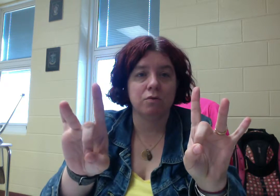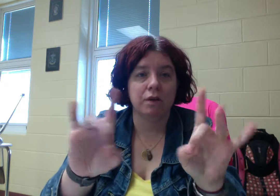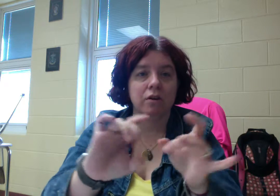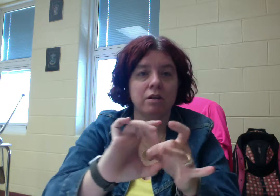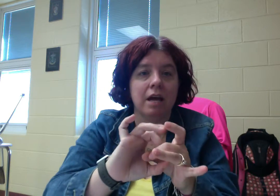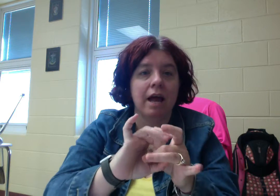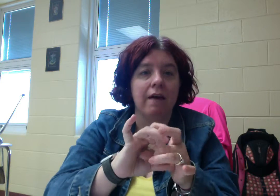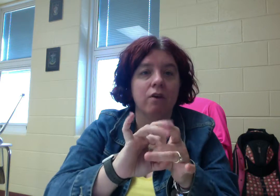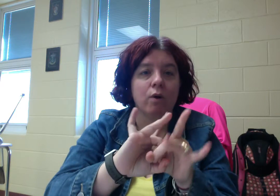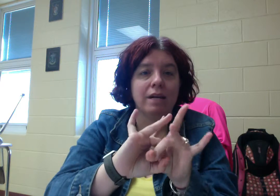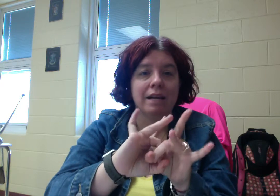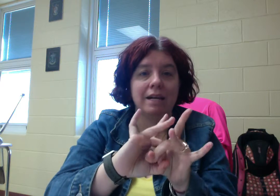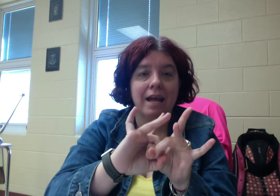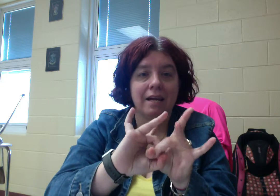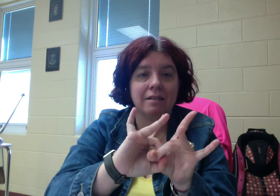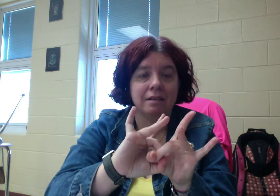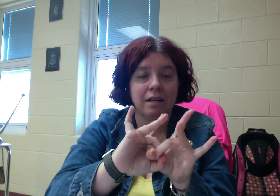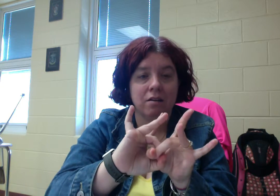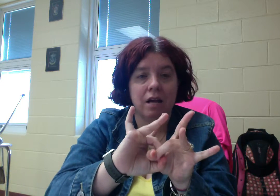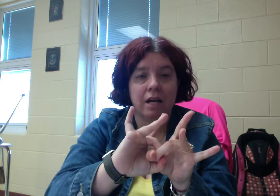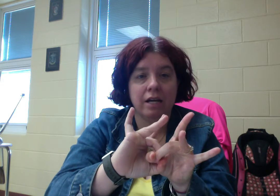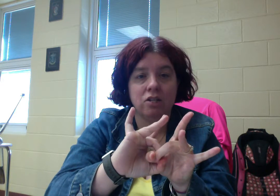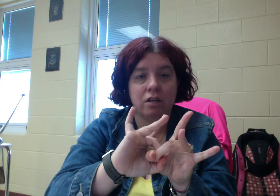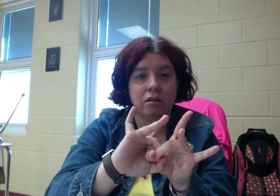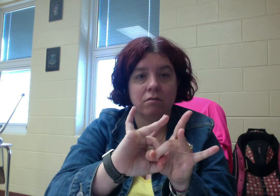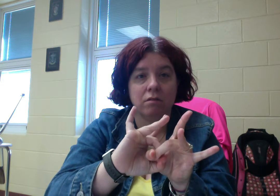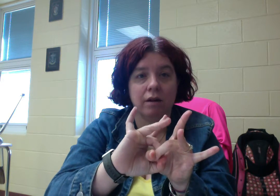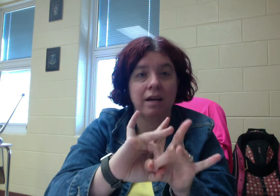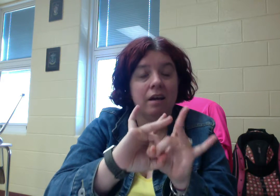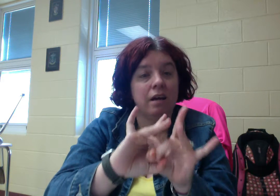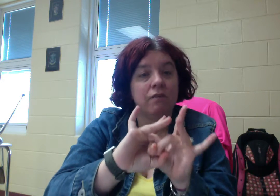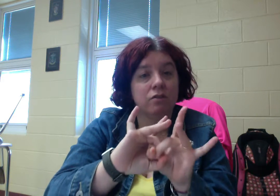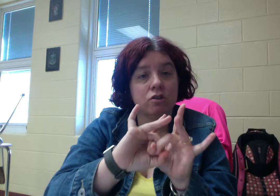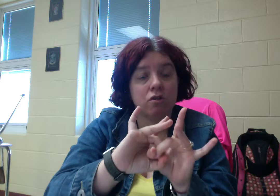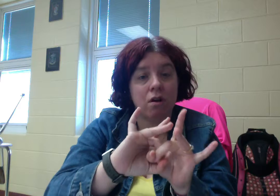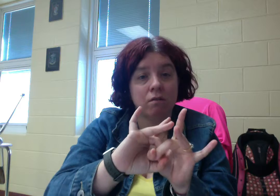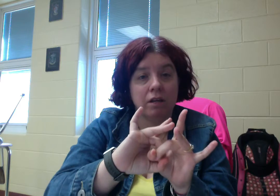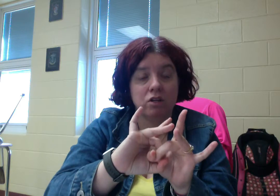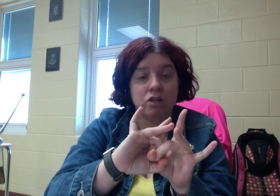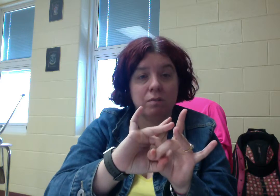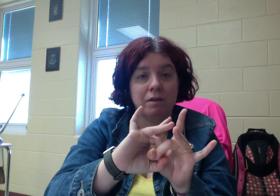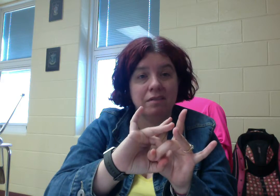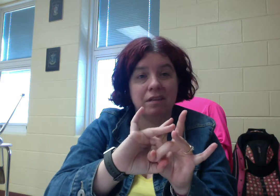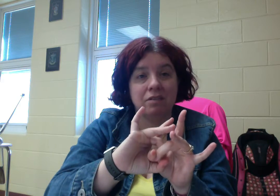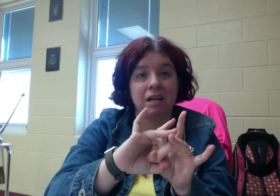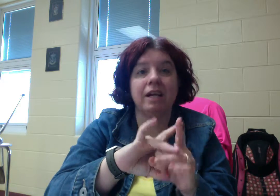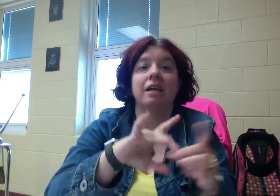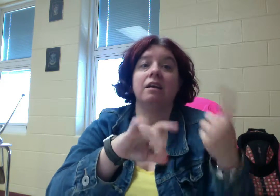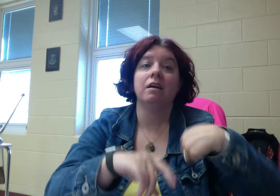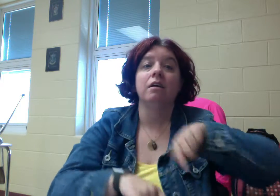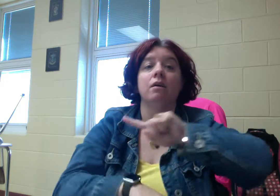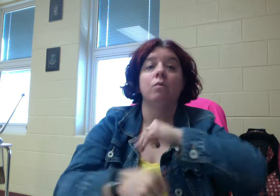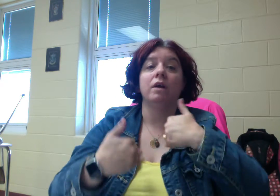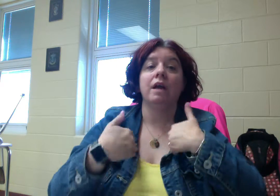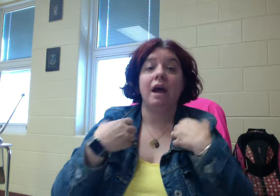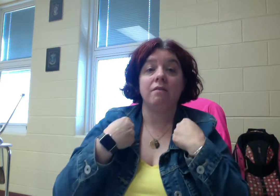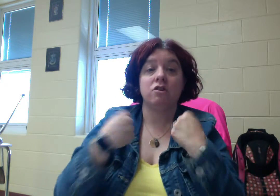fingers, and they're going to connect, interlock each other, okay? If it's a strong relationship, instead of signing, we have a